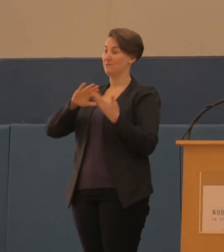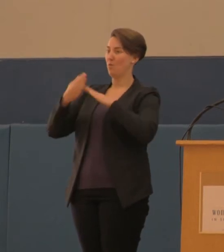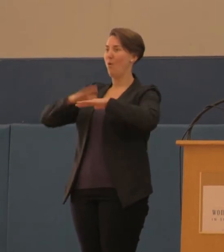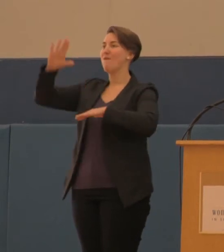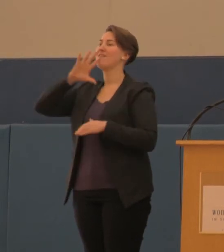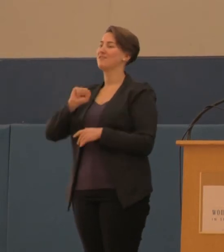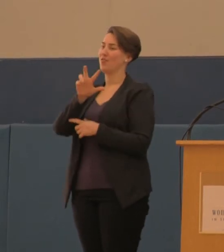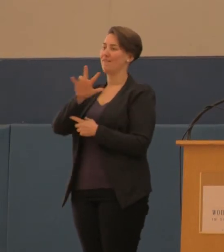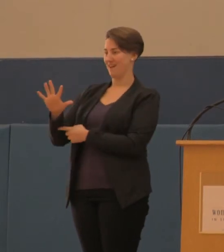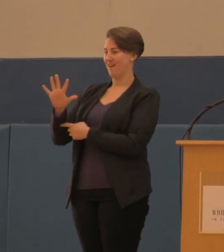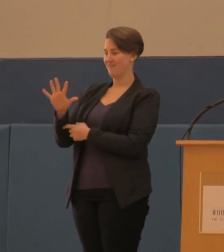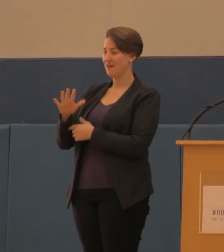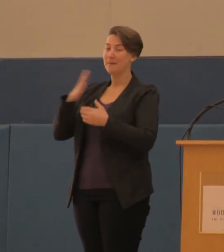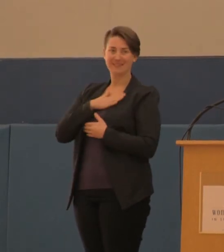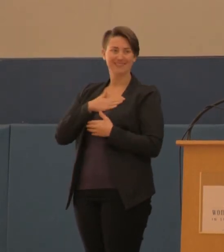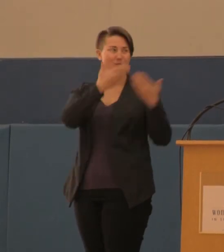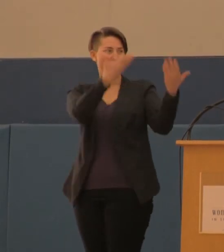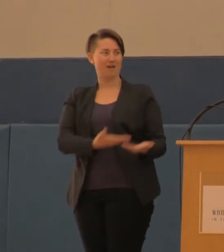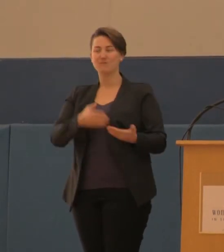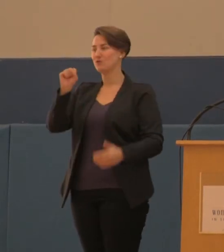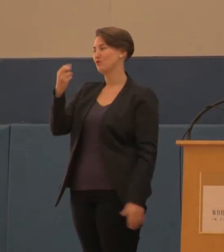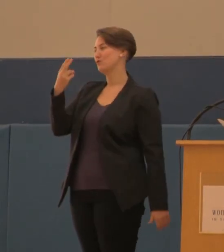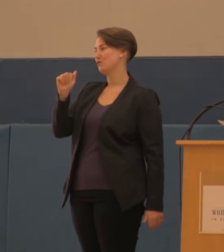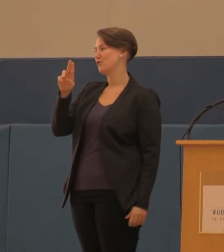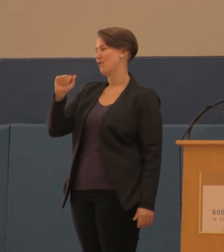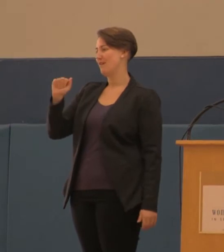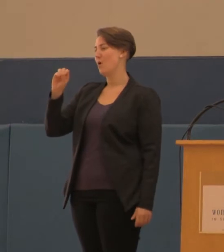community. Please join me in welcoming Shauna O'Toole.